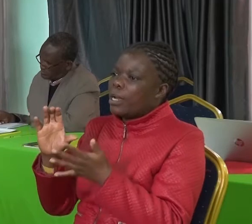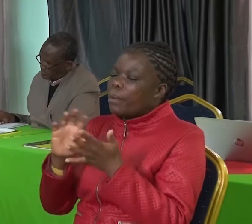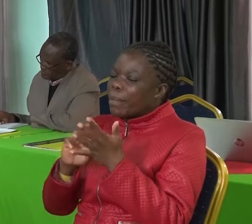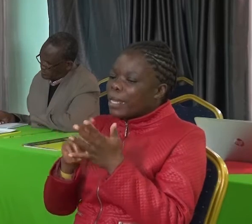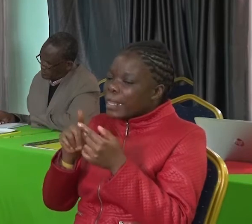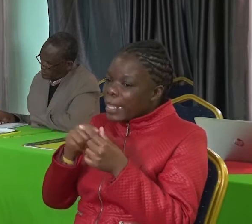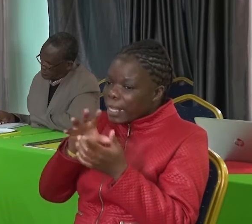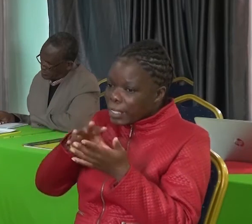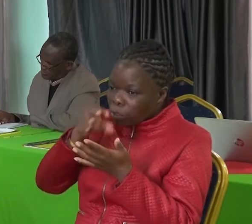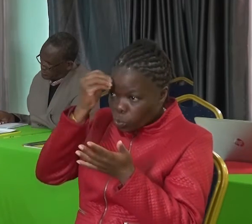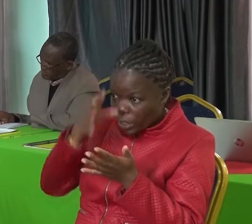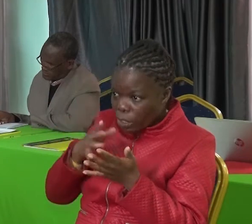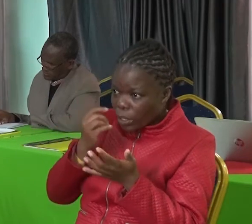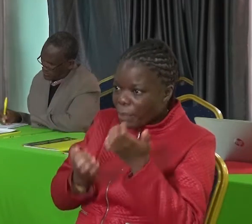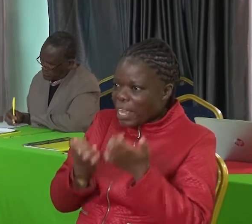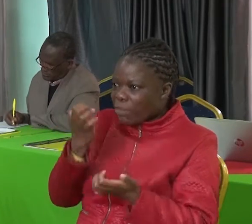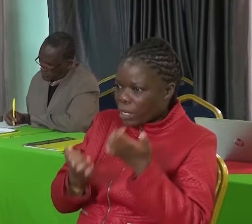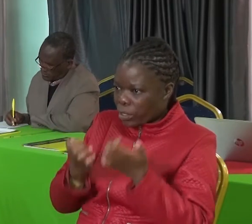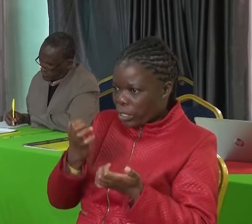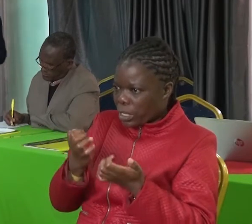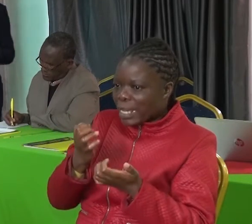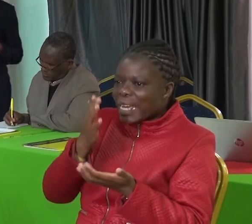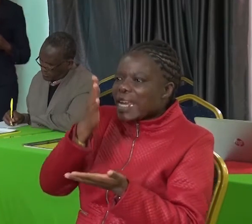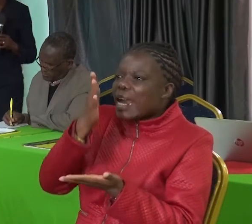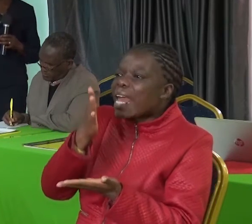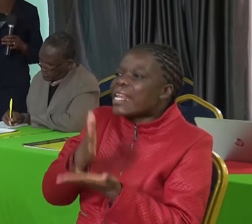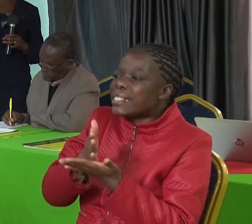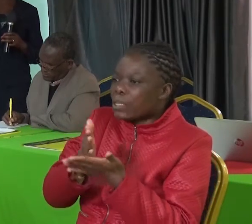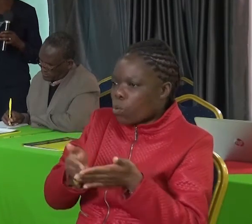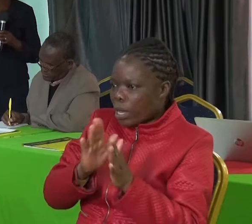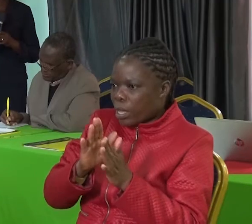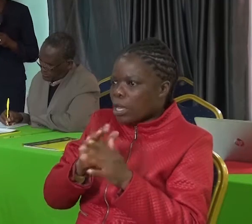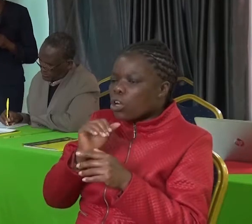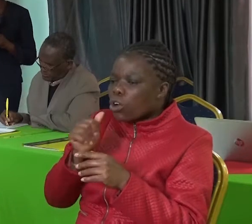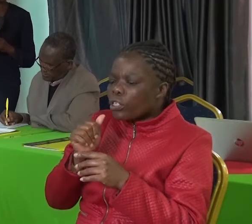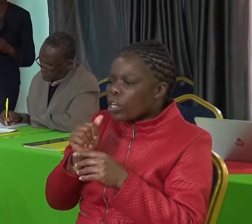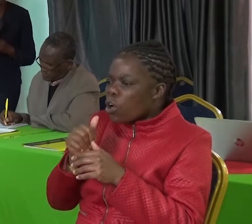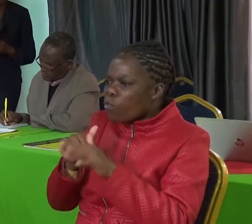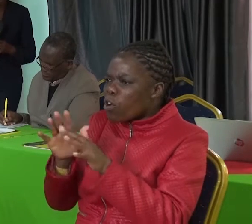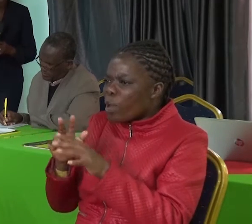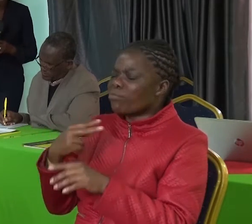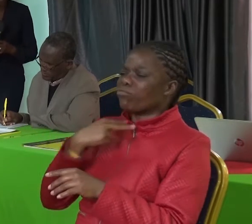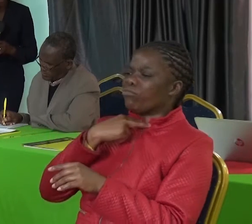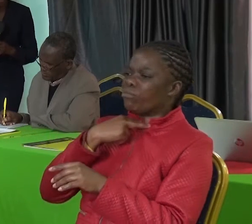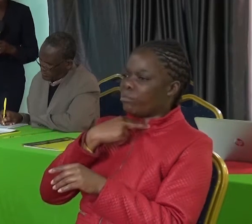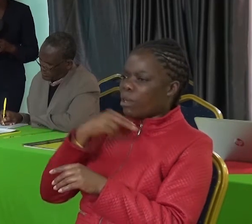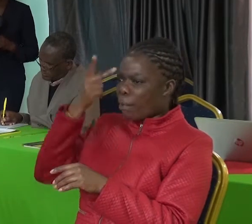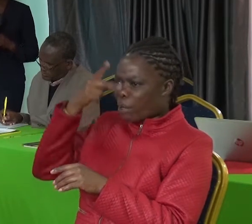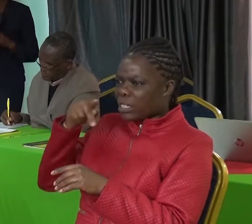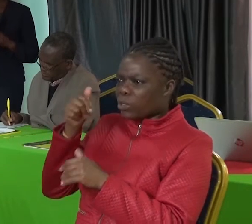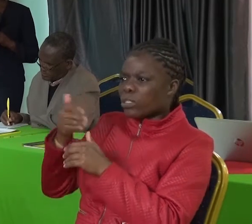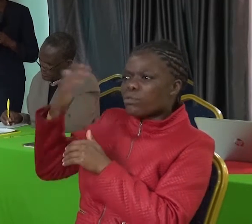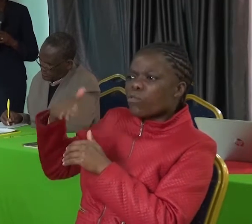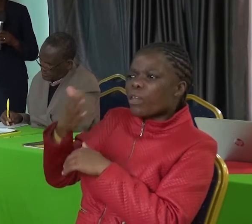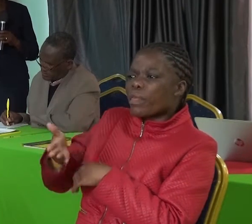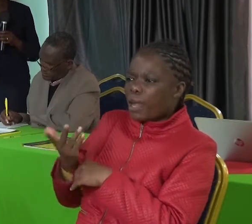be evaluated in a more realistic way, not just following stiff policies in place like